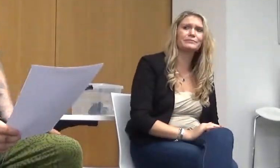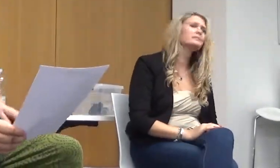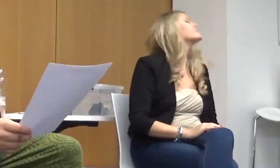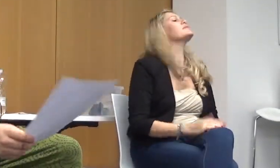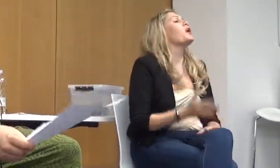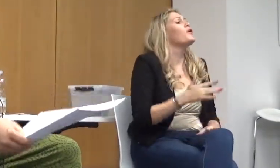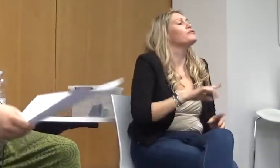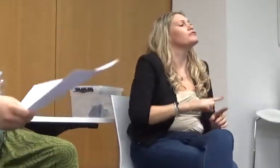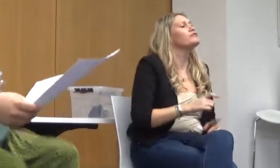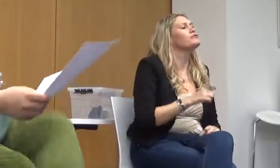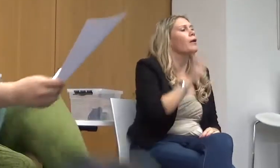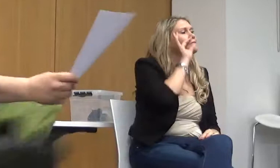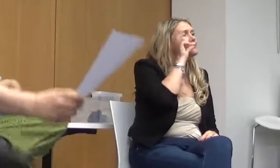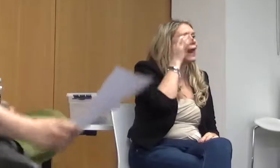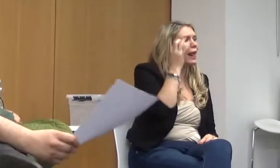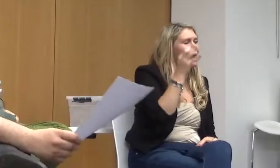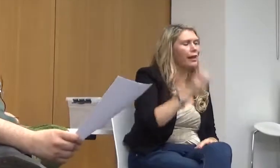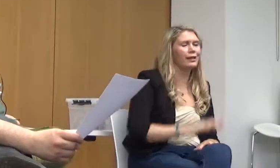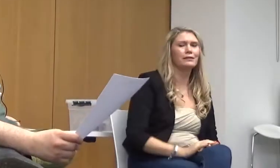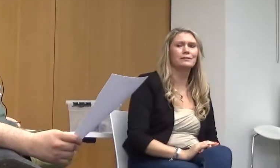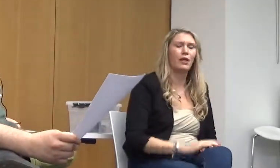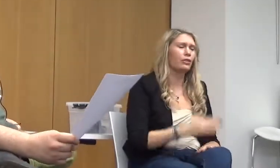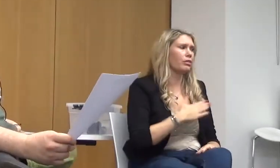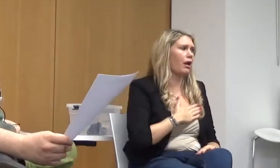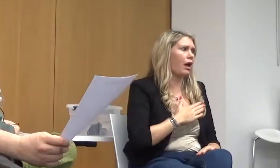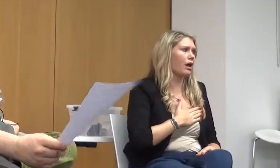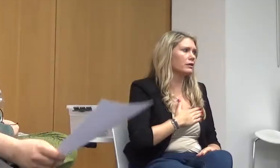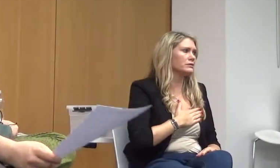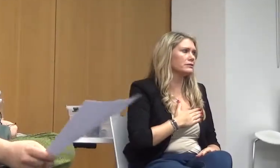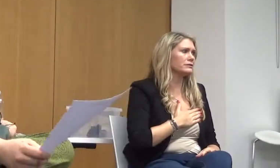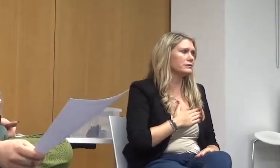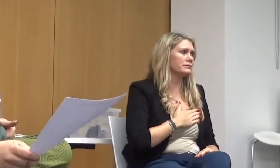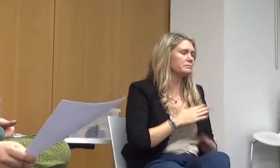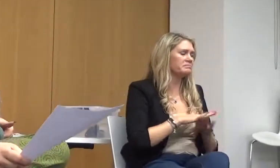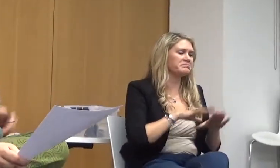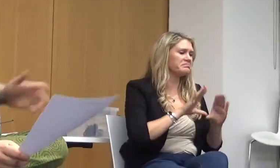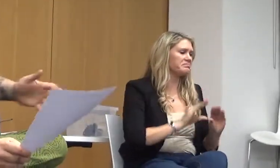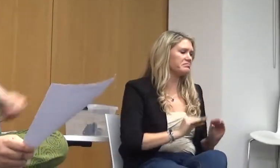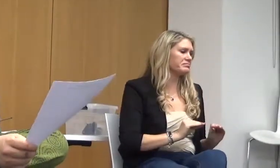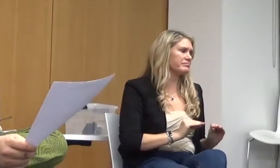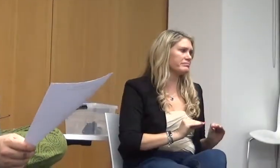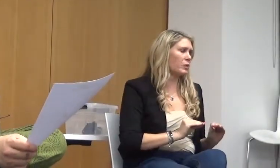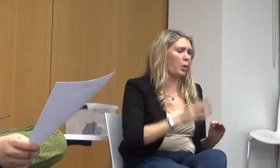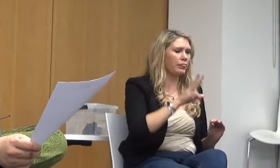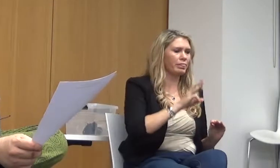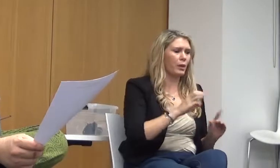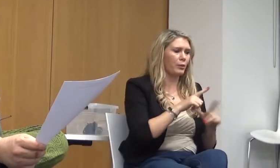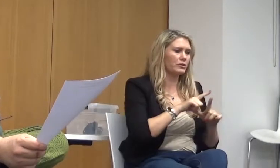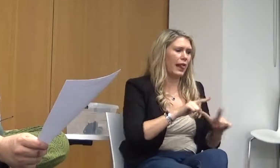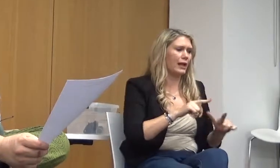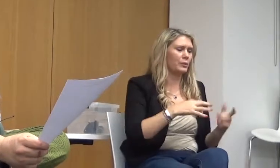Calais. The heart hasn't beaten, hasn't stopped at that Blygu, a Welsh language